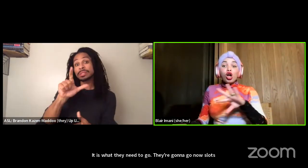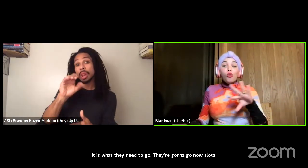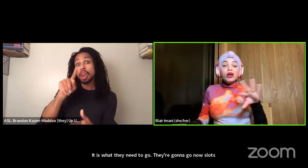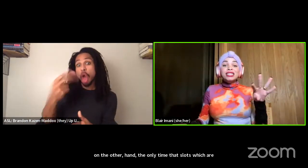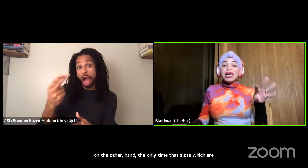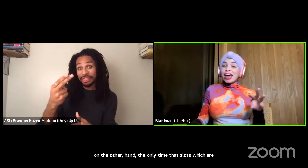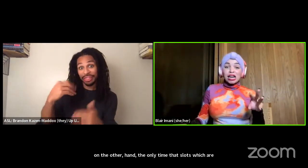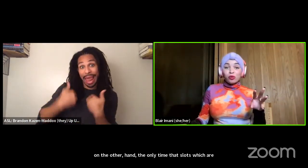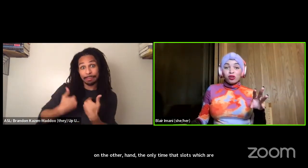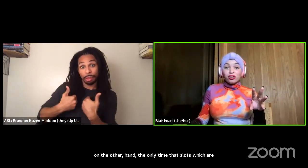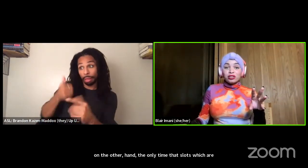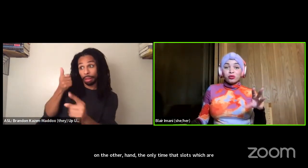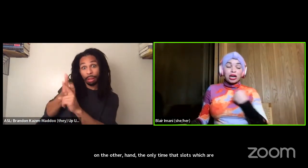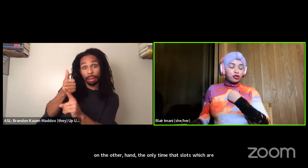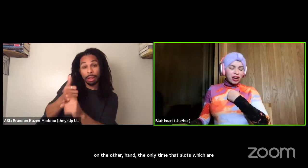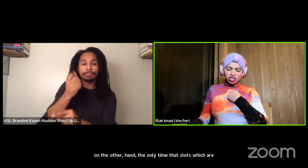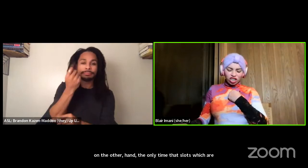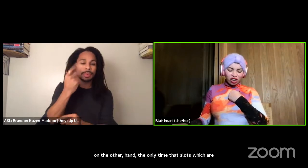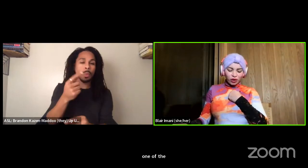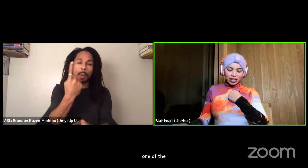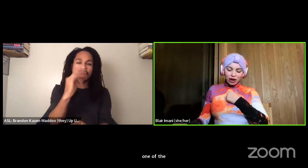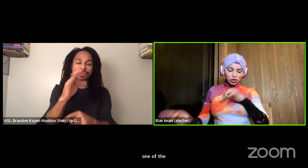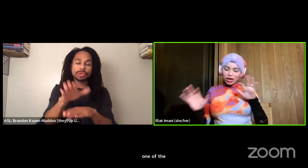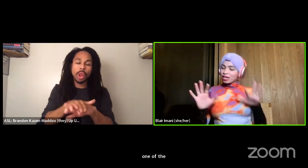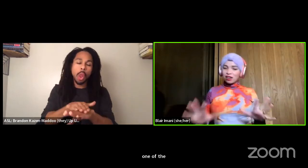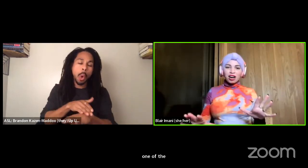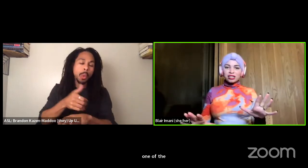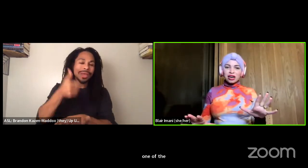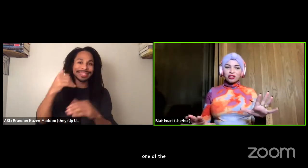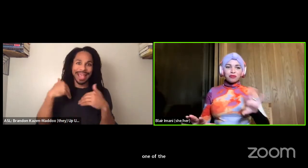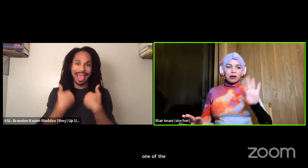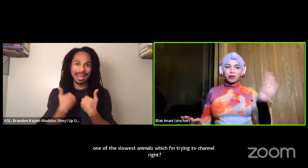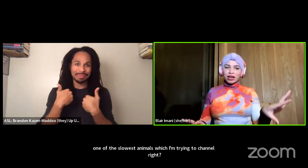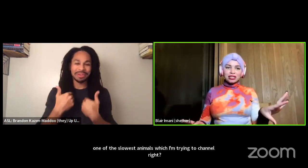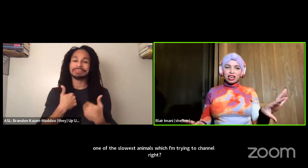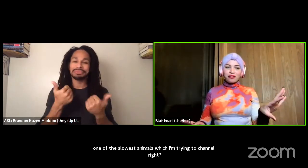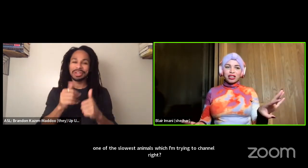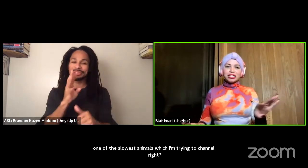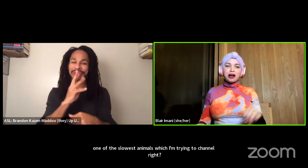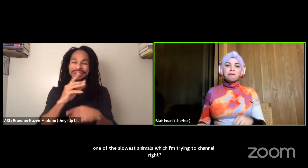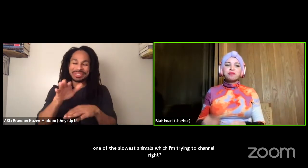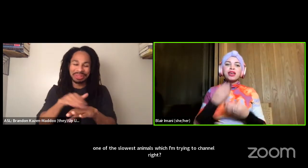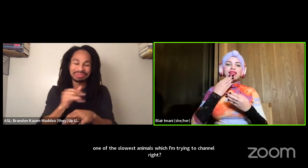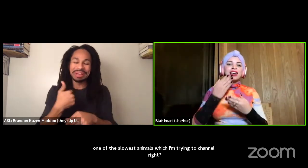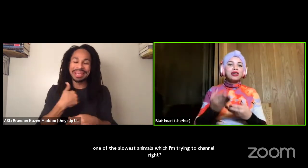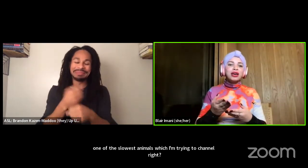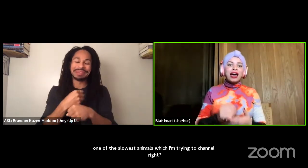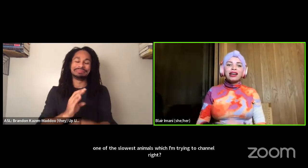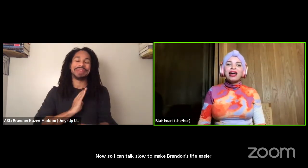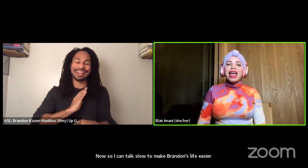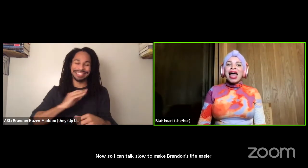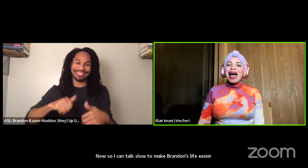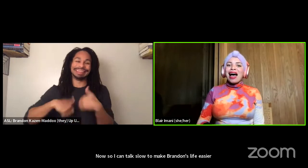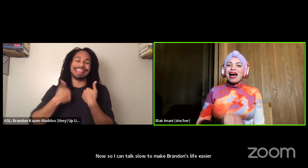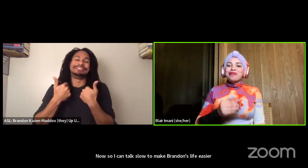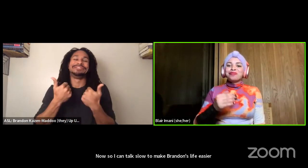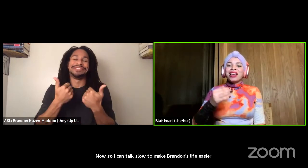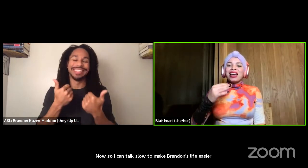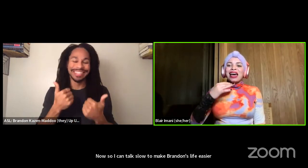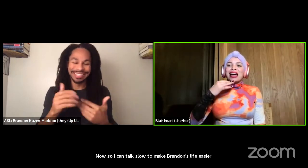of the slowest animals, which I'm trying to channel right now so I can talk slow to make Brandon's life easier. Thank you again.